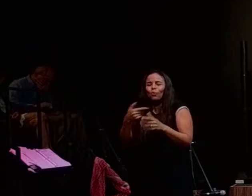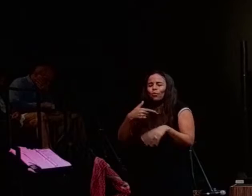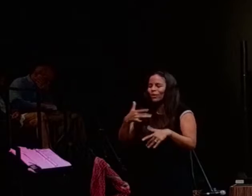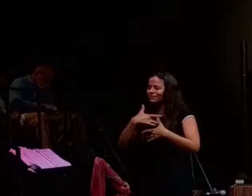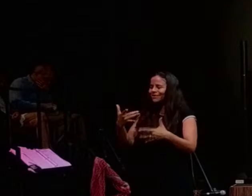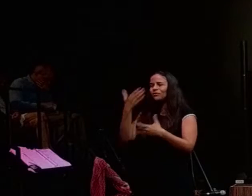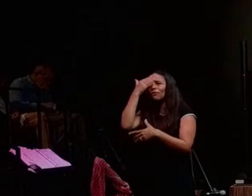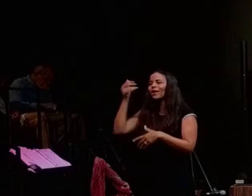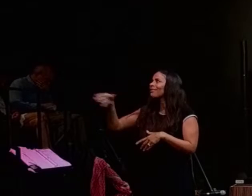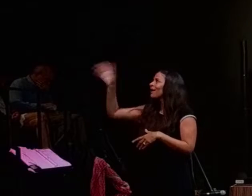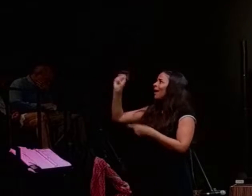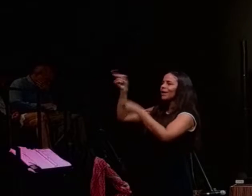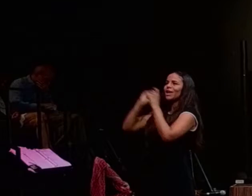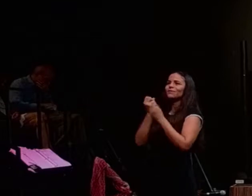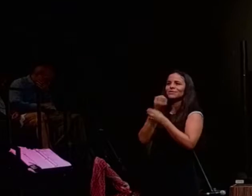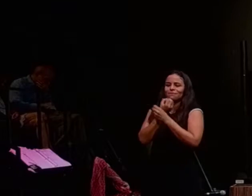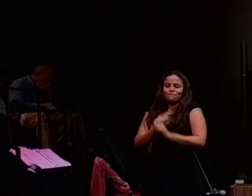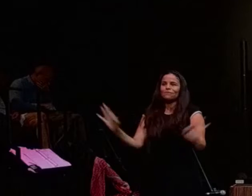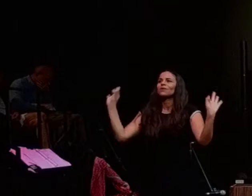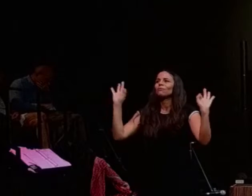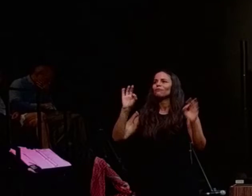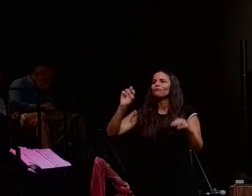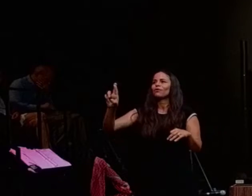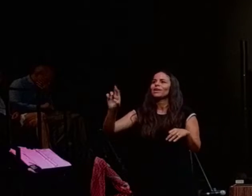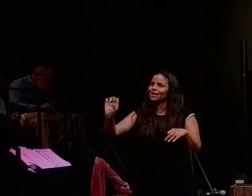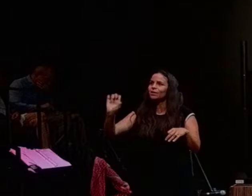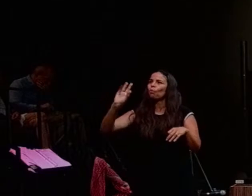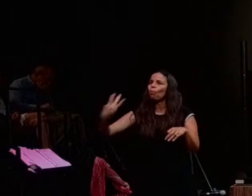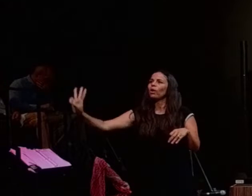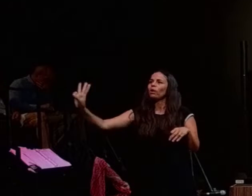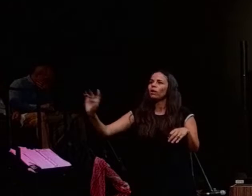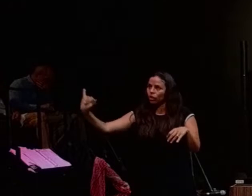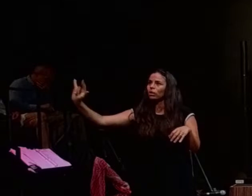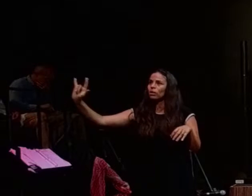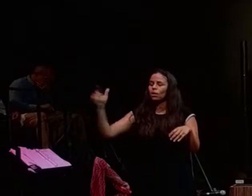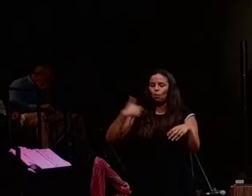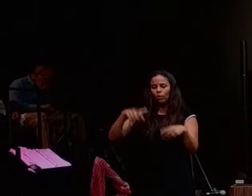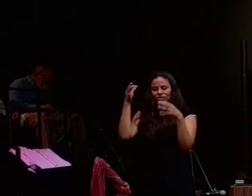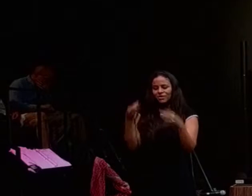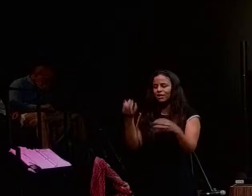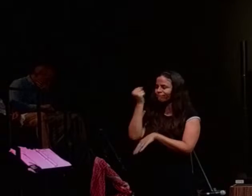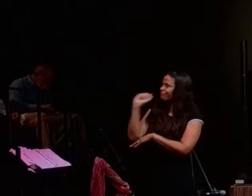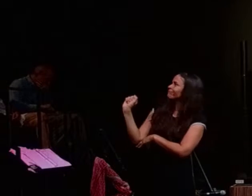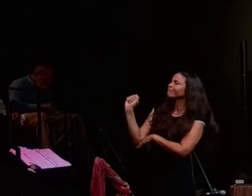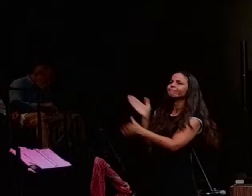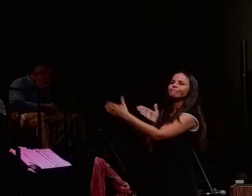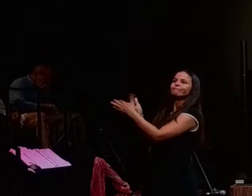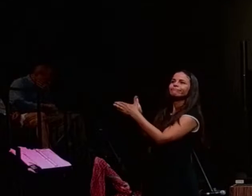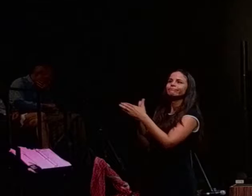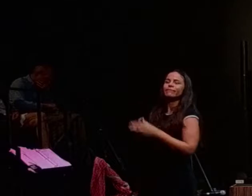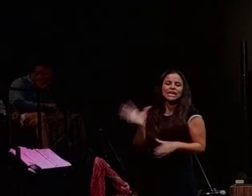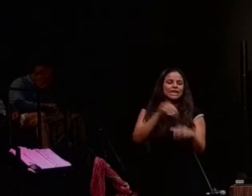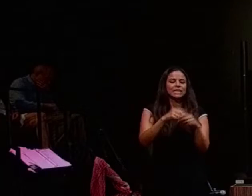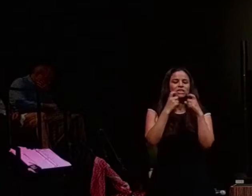gave us free will, and because of that free will, we decided to disrespect, to divide, and to be sinful. And that in